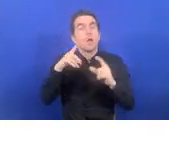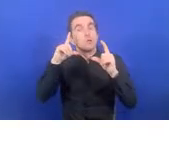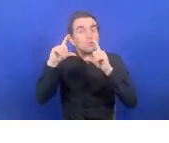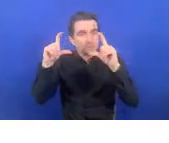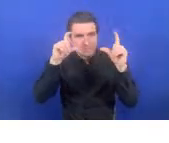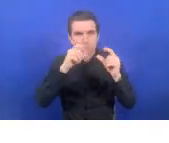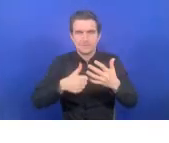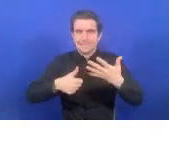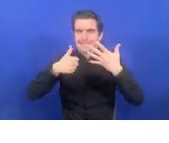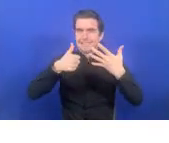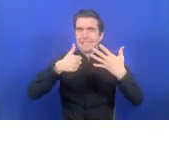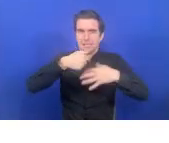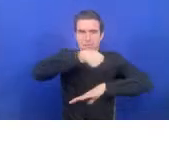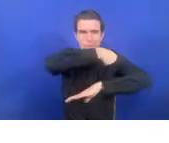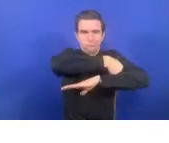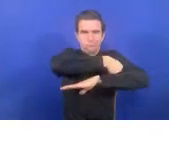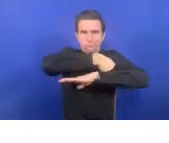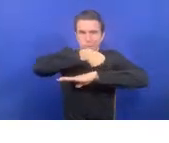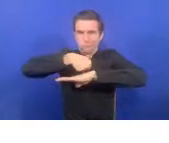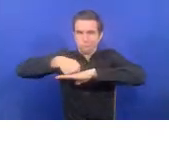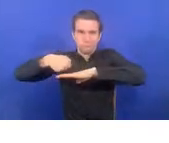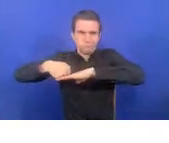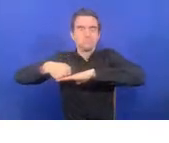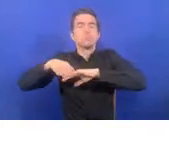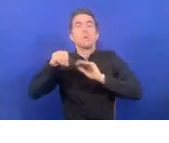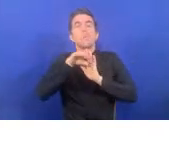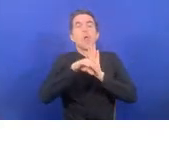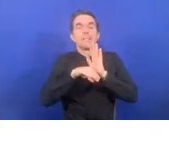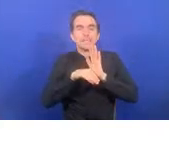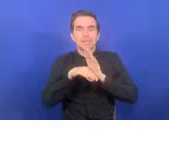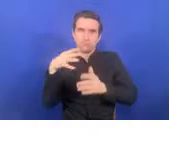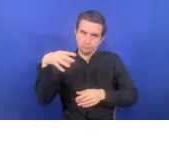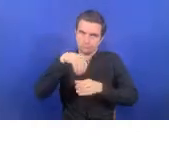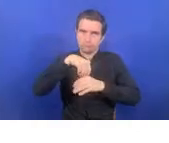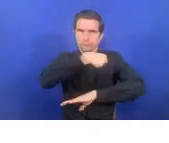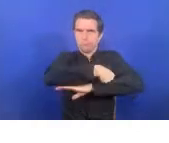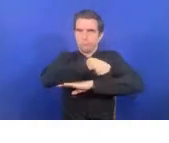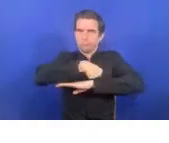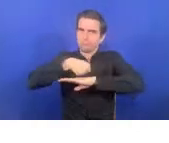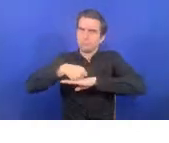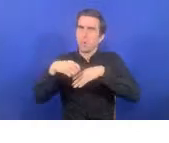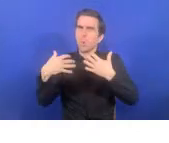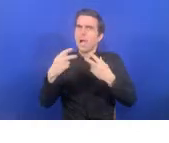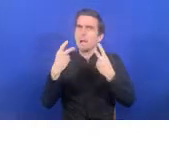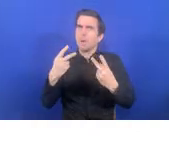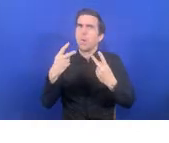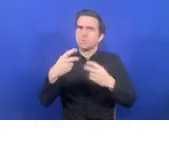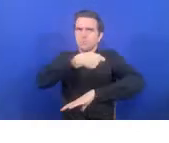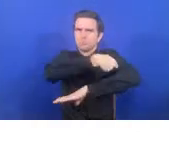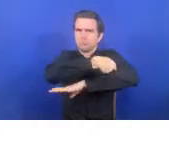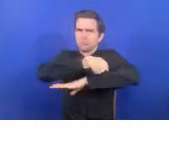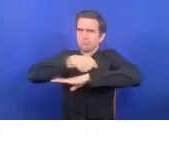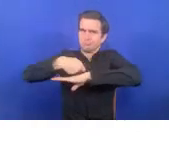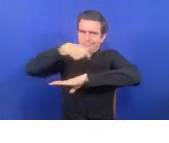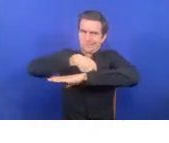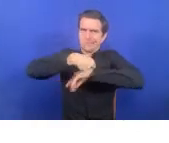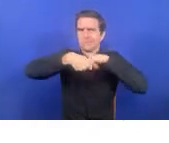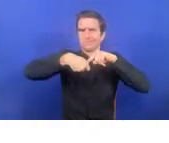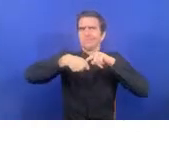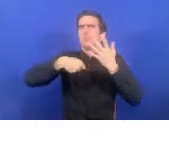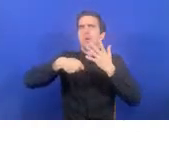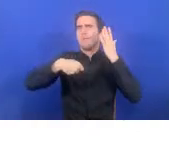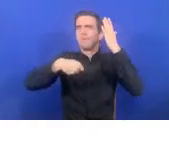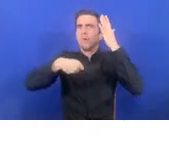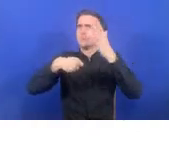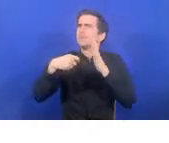done by May and her colleagues and UN Women and Caroline, as you mentioned, to get gender equality on the agenda,